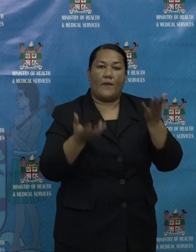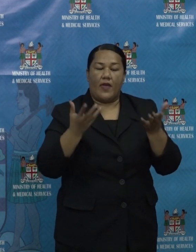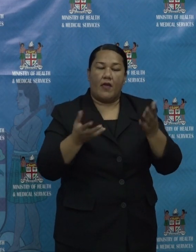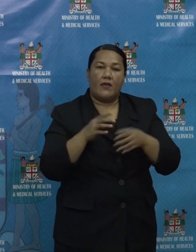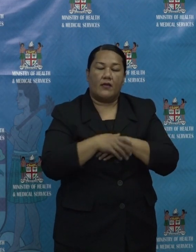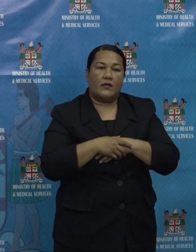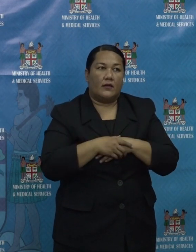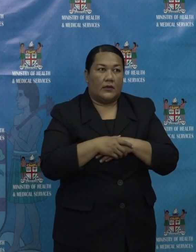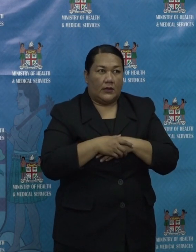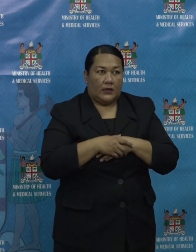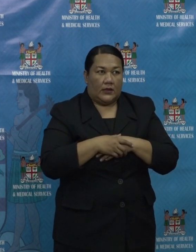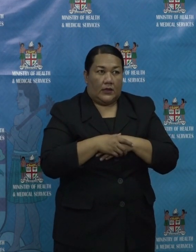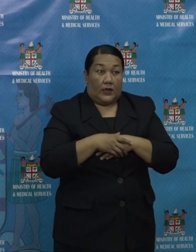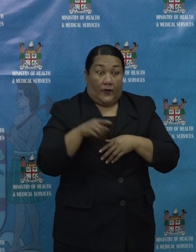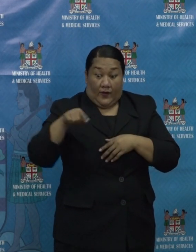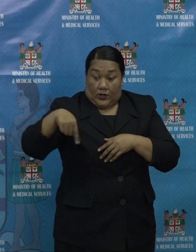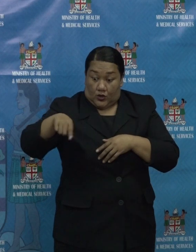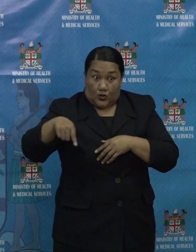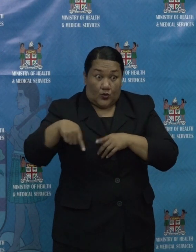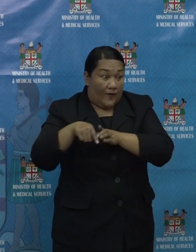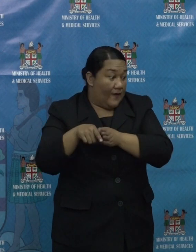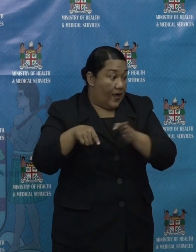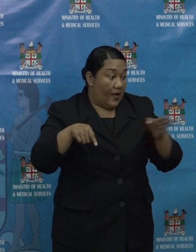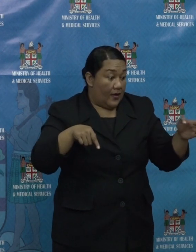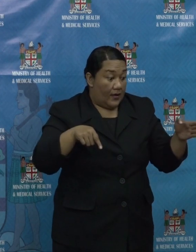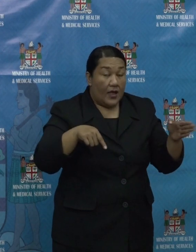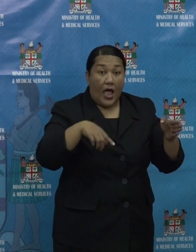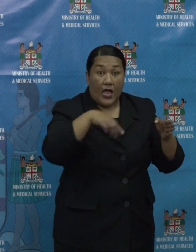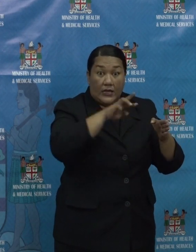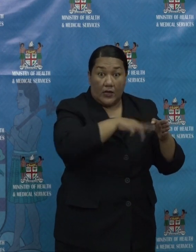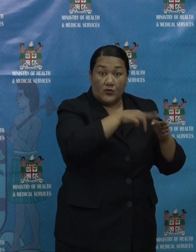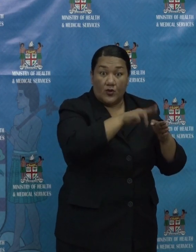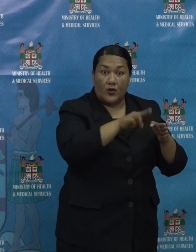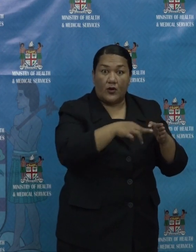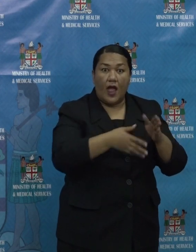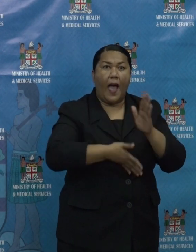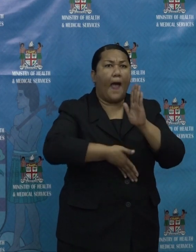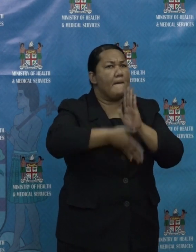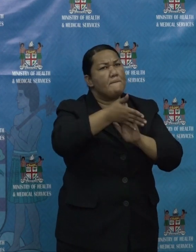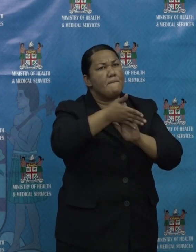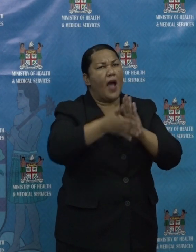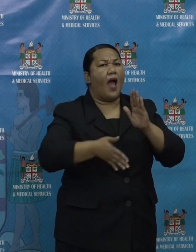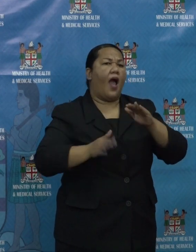our test positivity in Suvarnasori is above 30%. So above